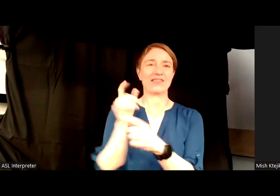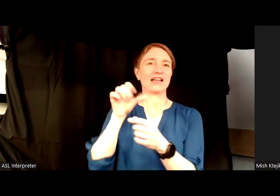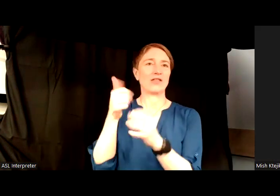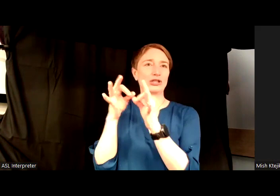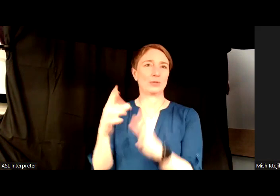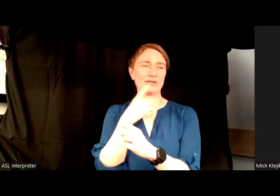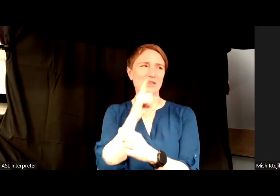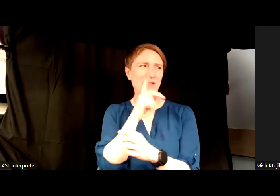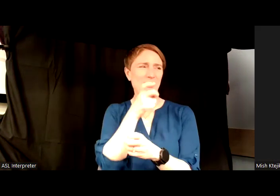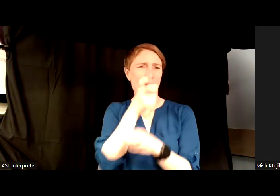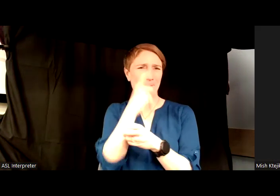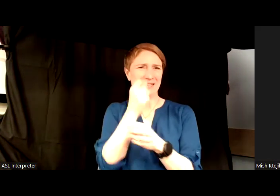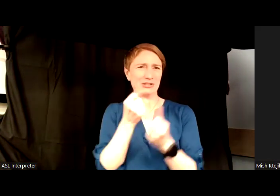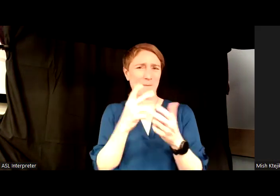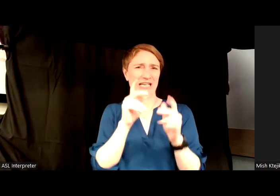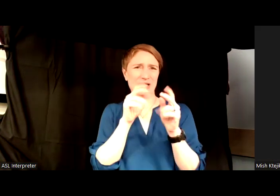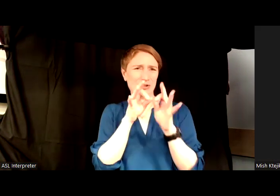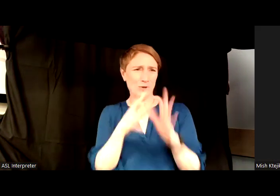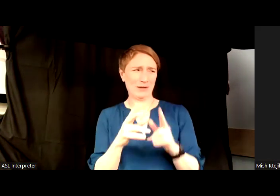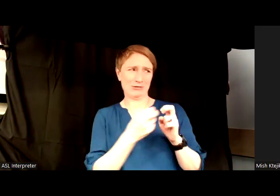Yes. I think you.